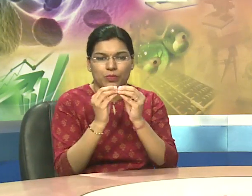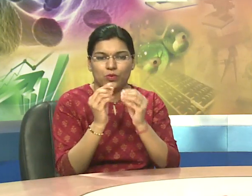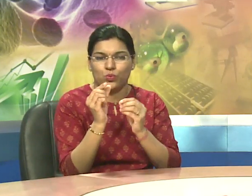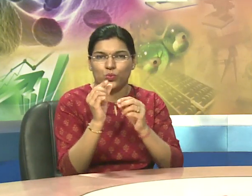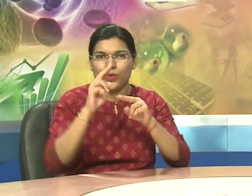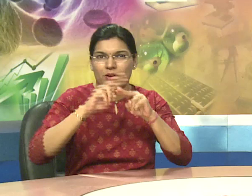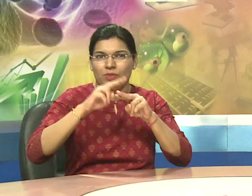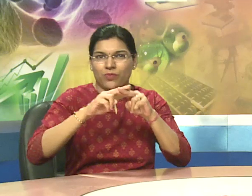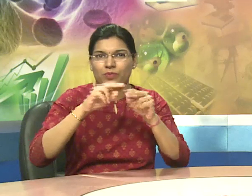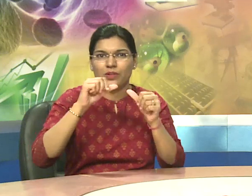oxes,